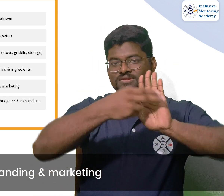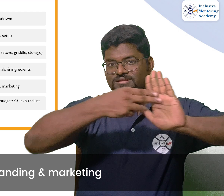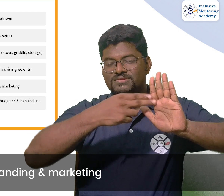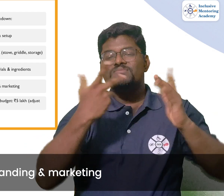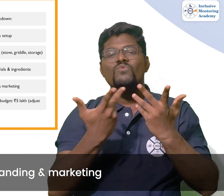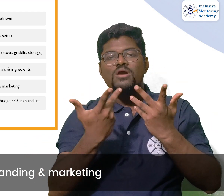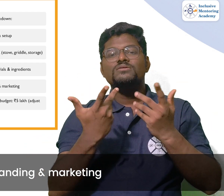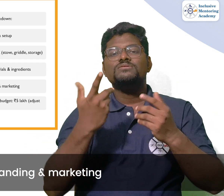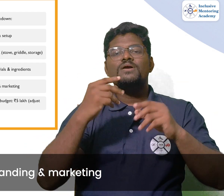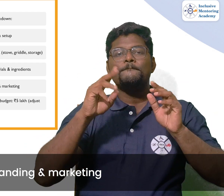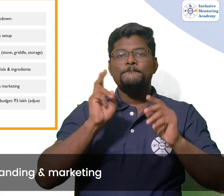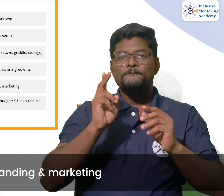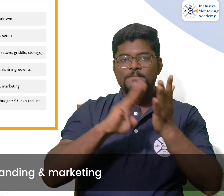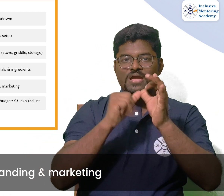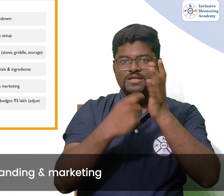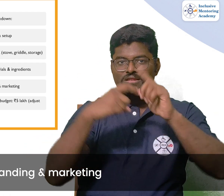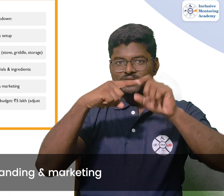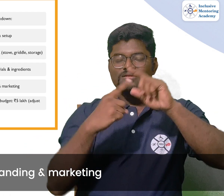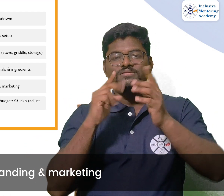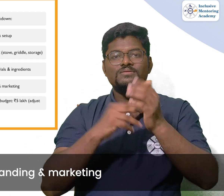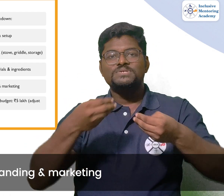Branding and marketing.